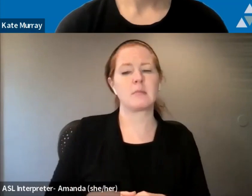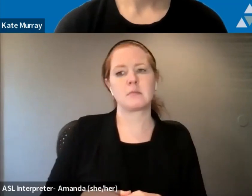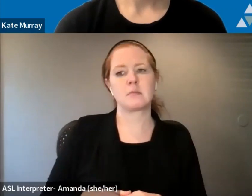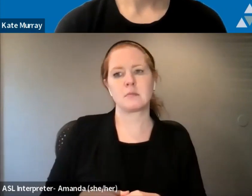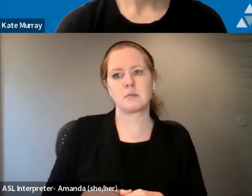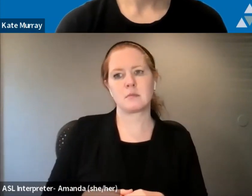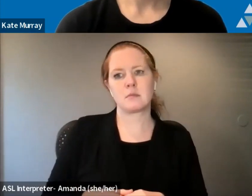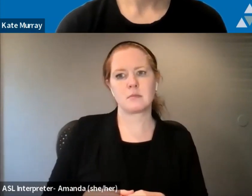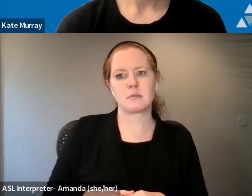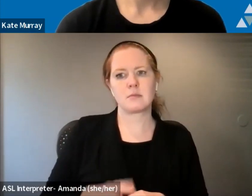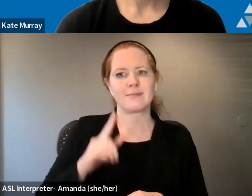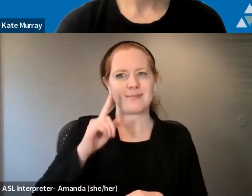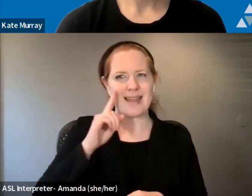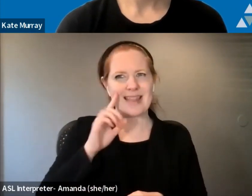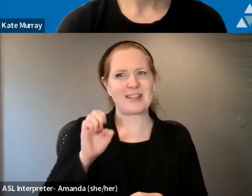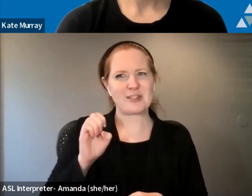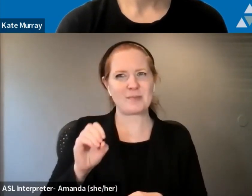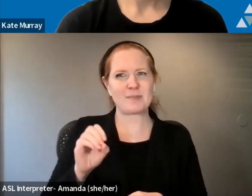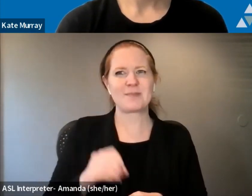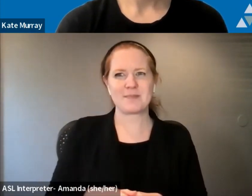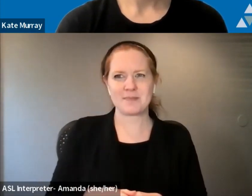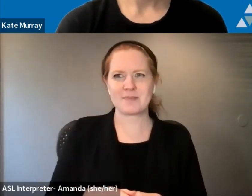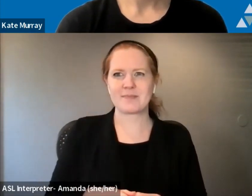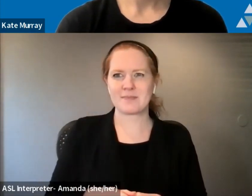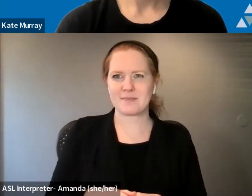I think so.